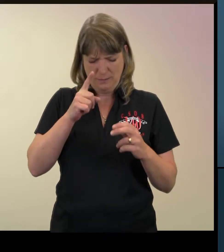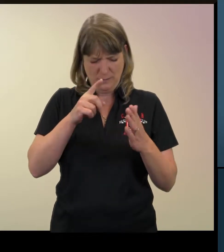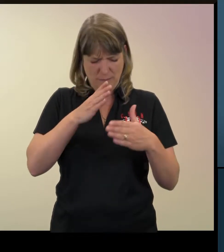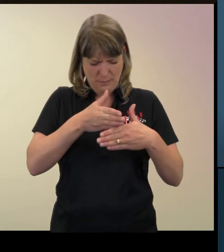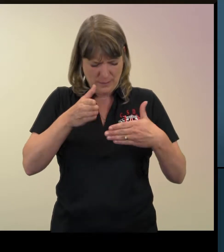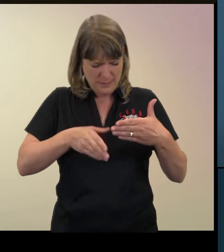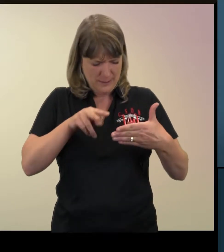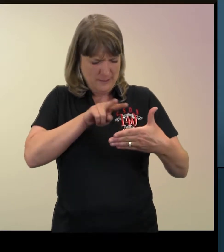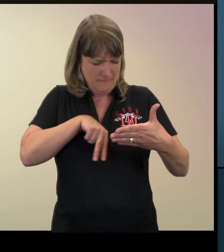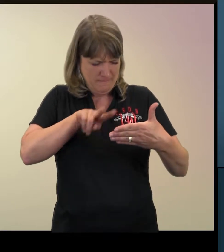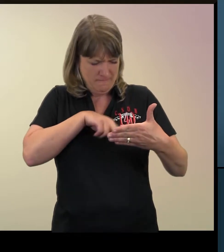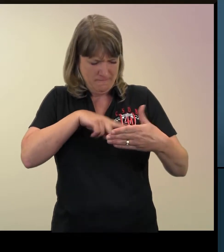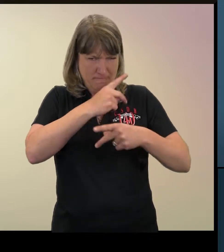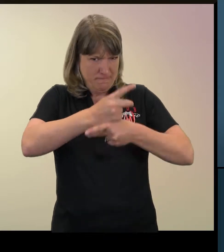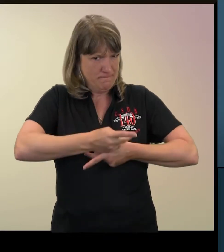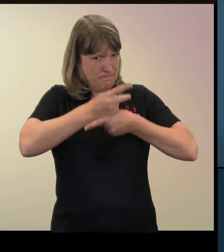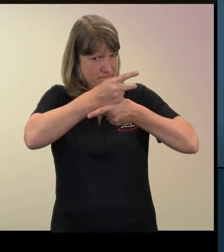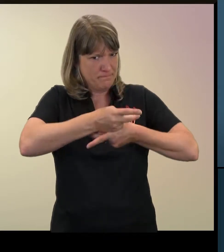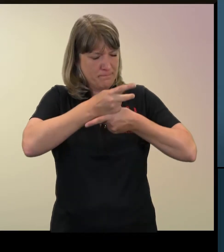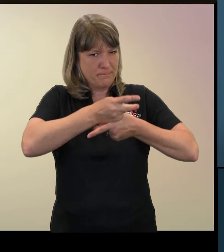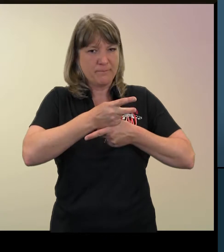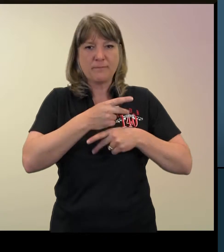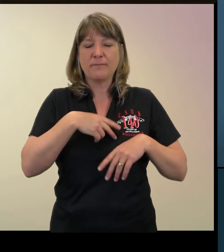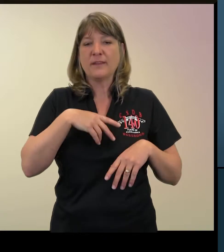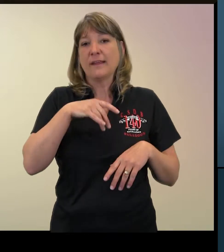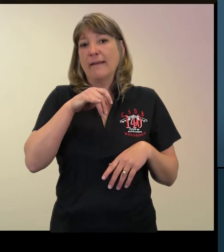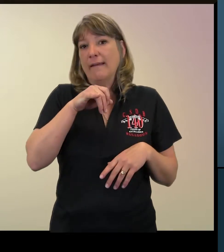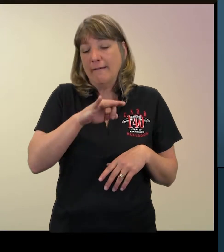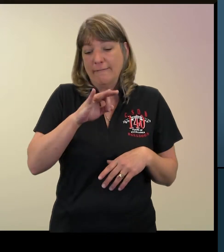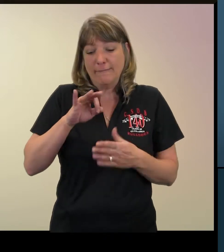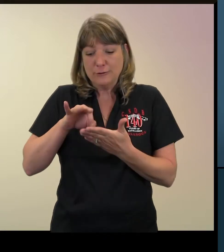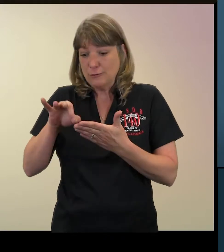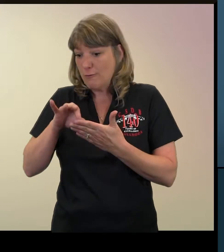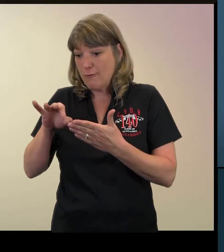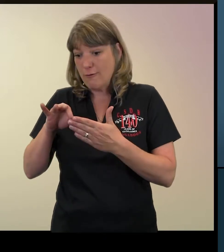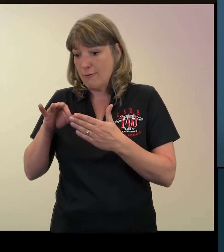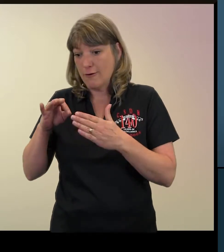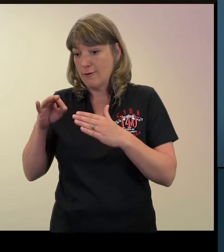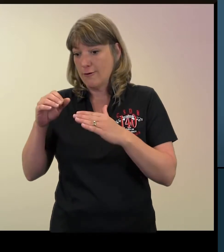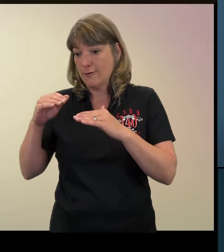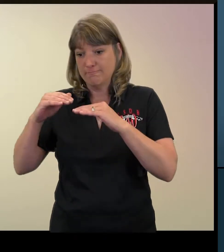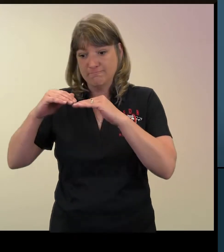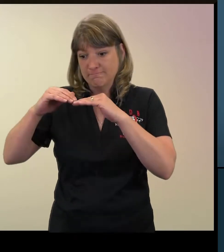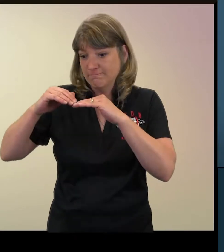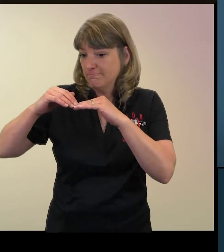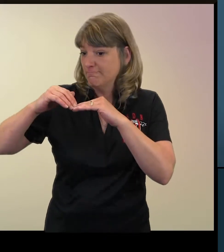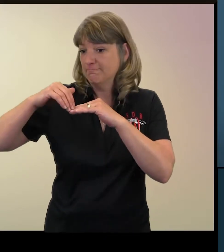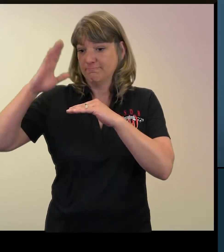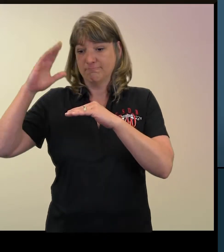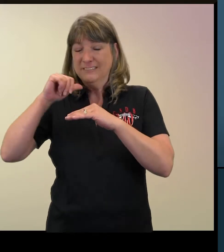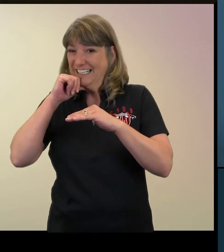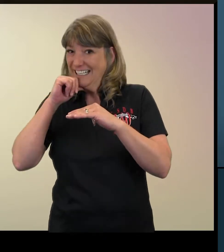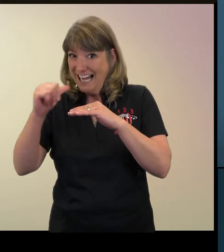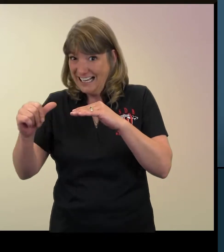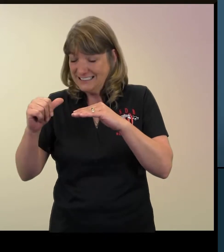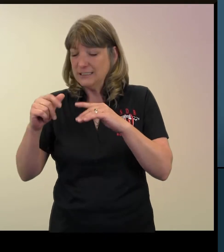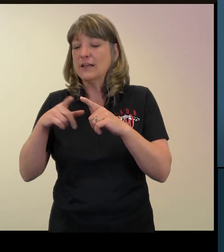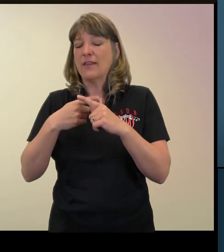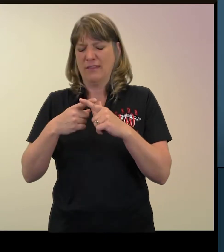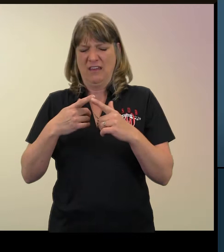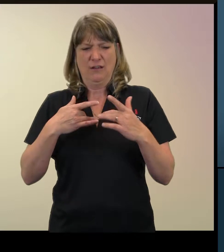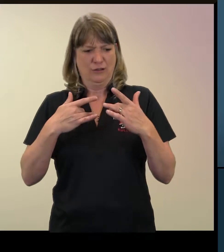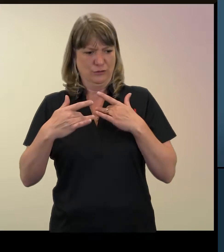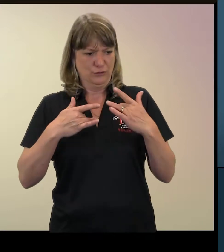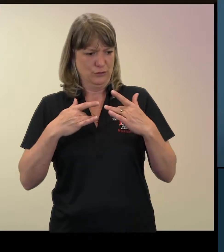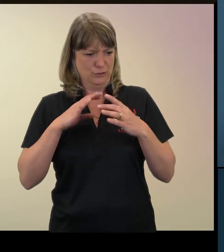really have to interpret the results cautiously. But secondly, even if the child's score technically does not exceed that clinical cutoff,